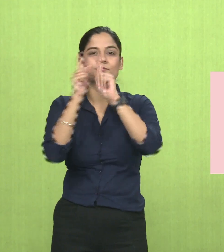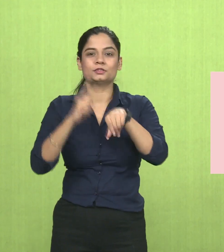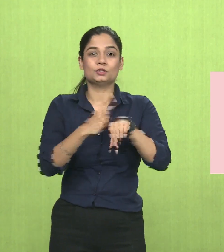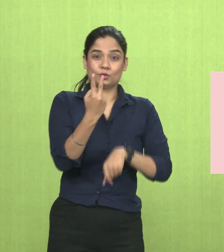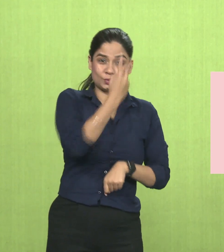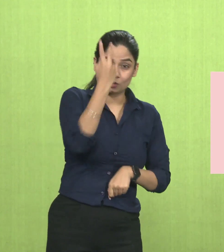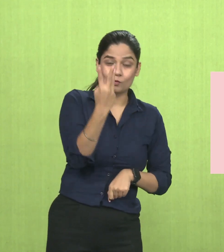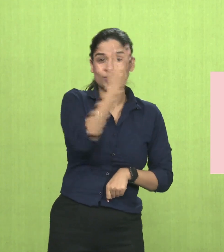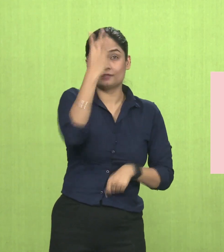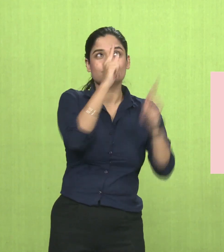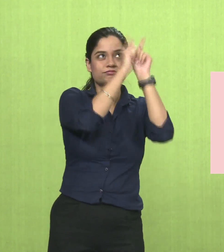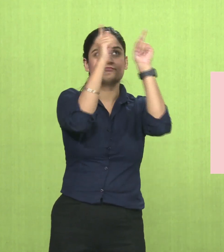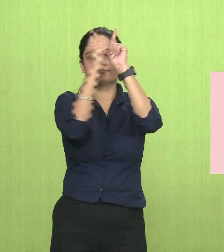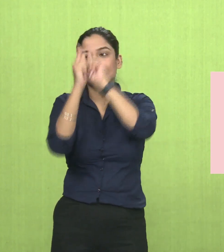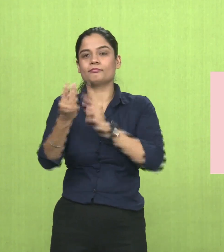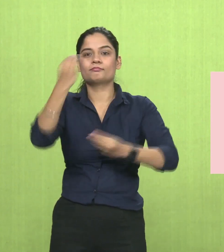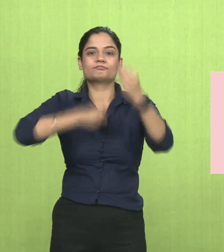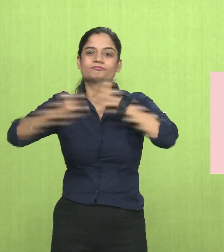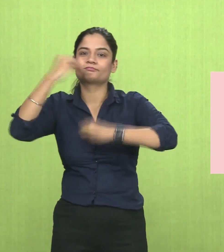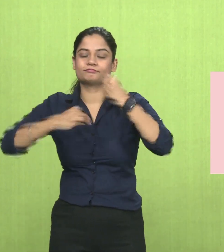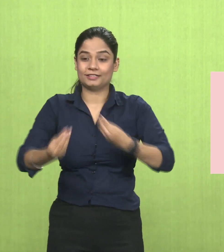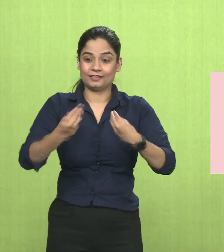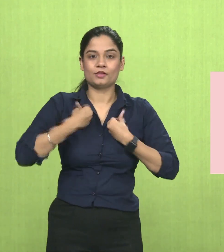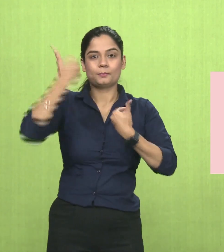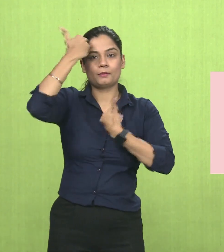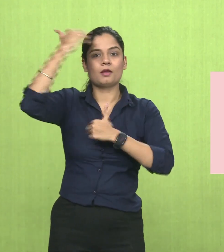Frequency should be 2 to 3 hours intervals.